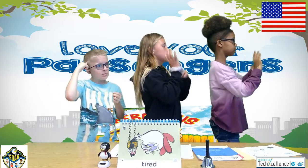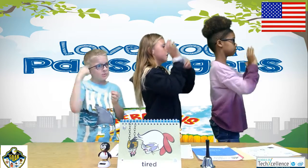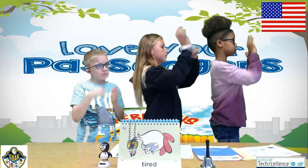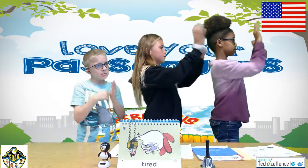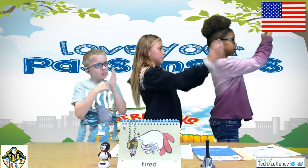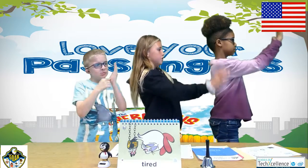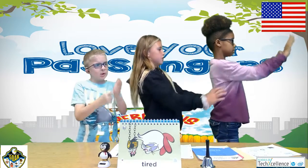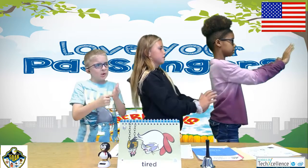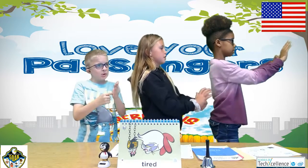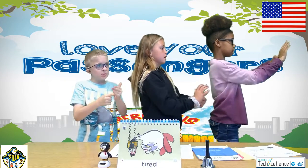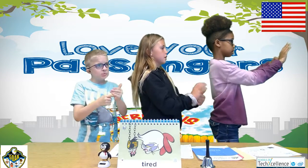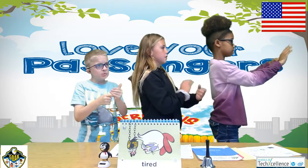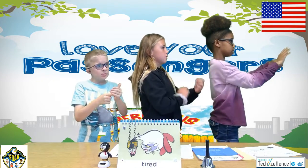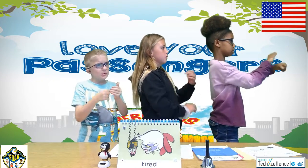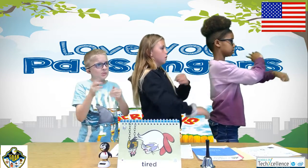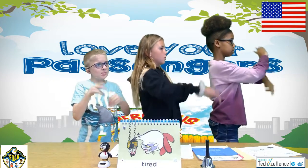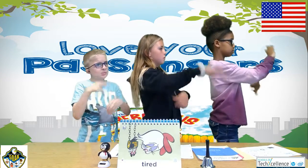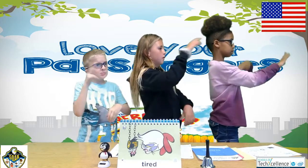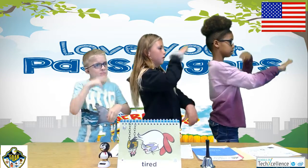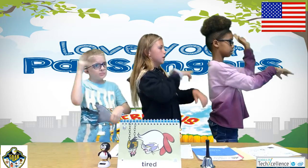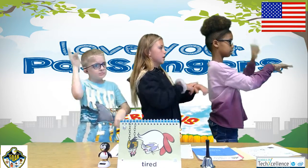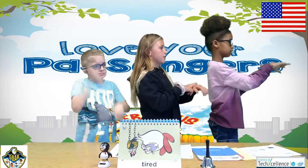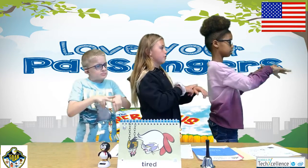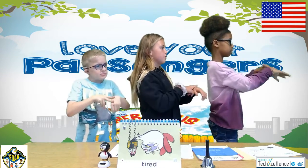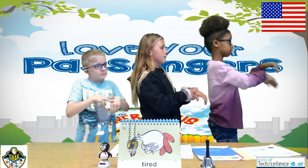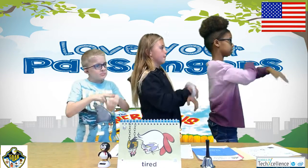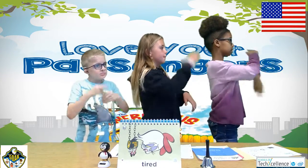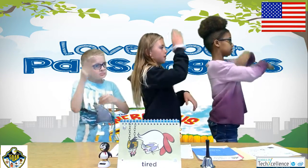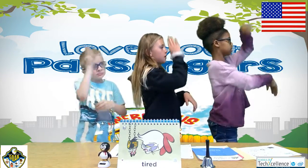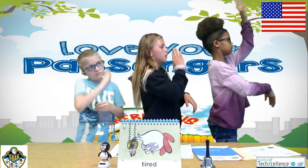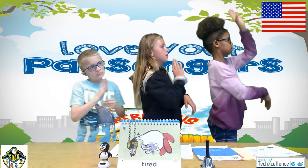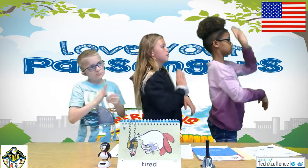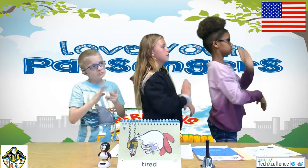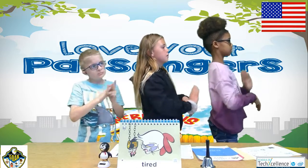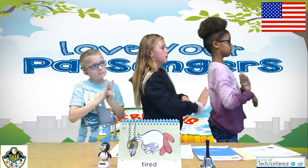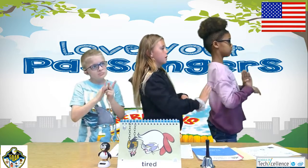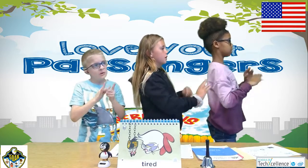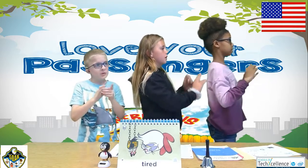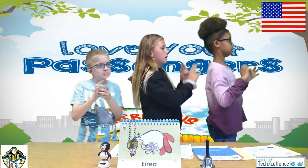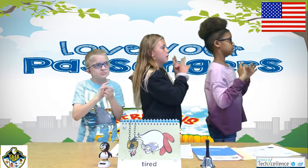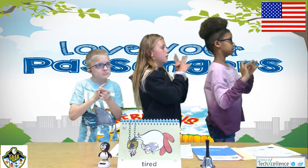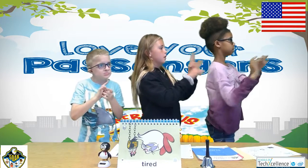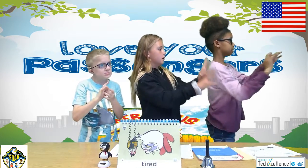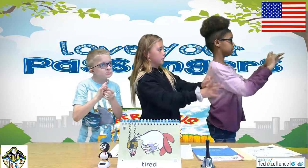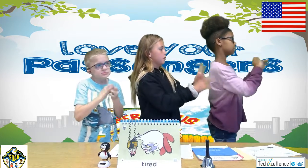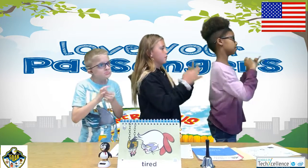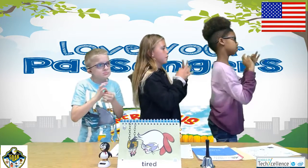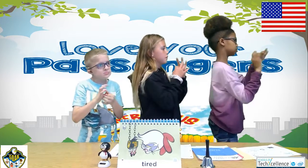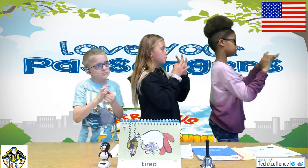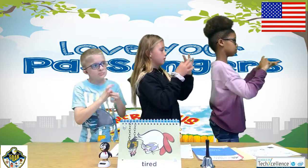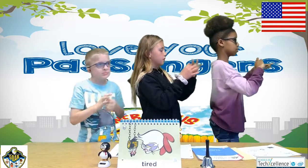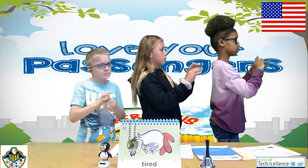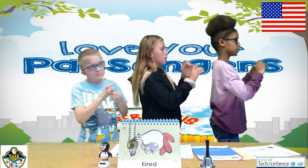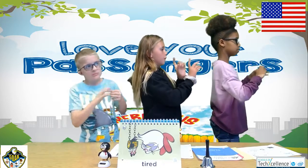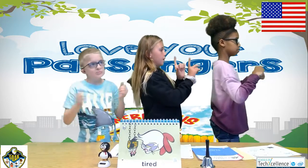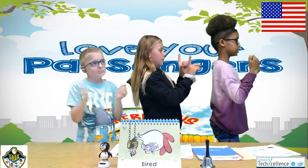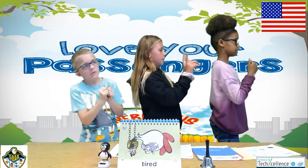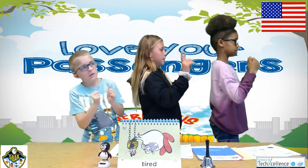for which it stands, one nation, under God, indivisible, with